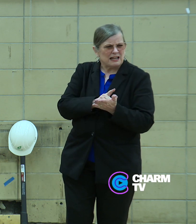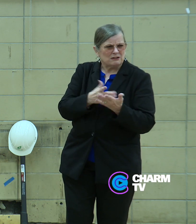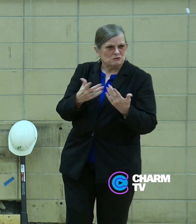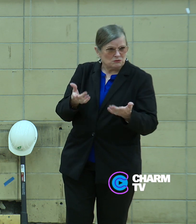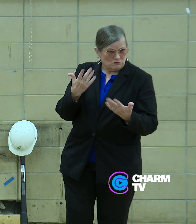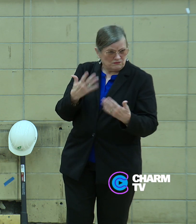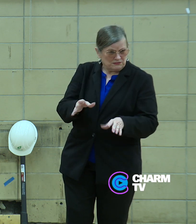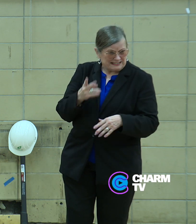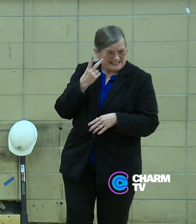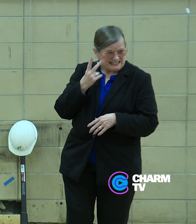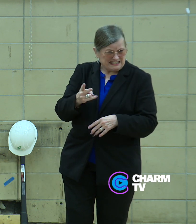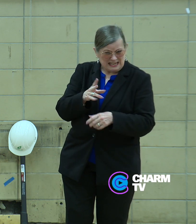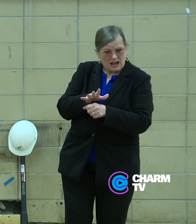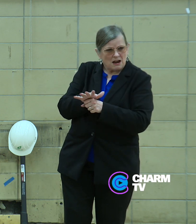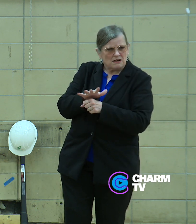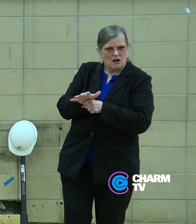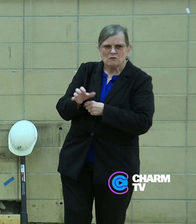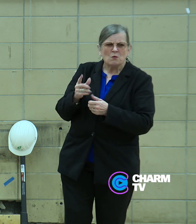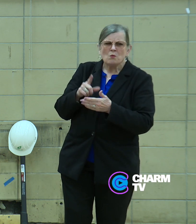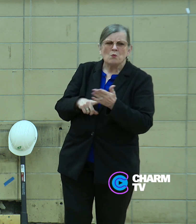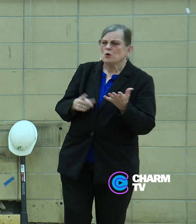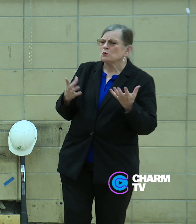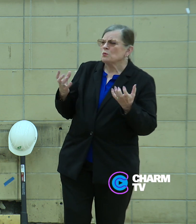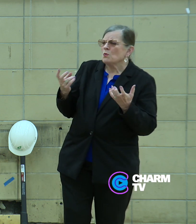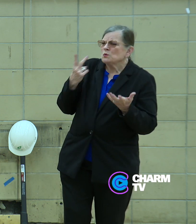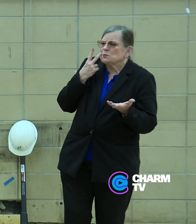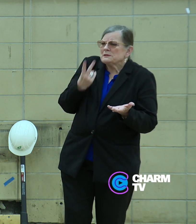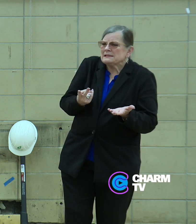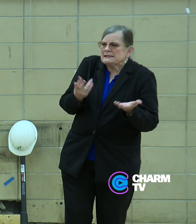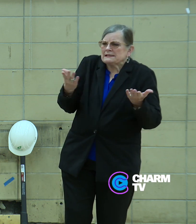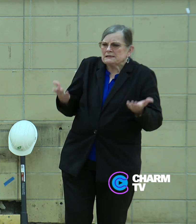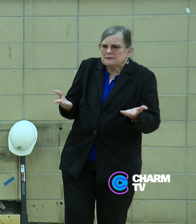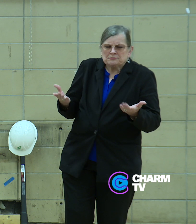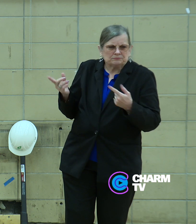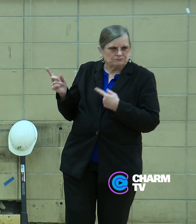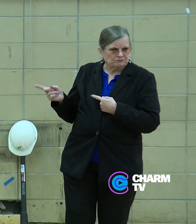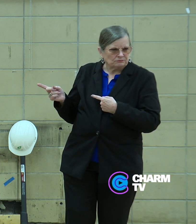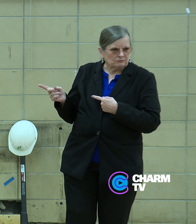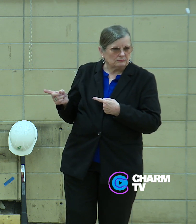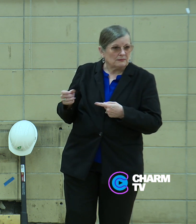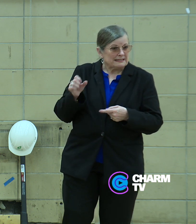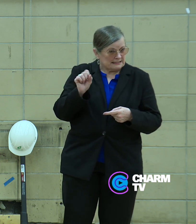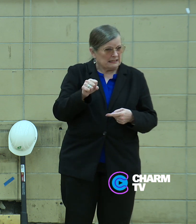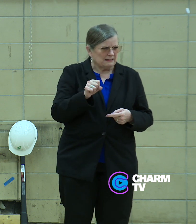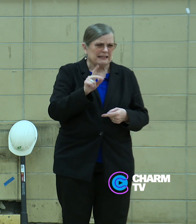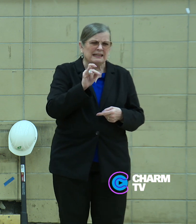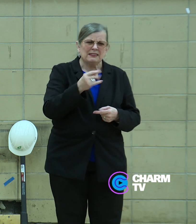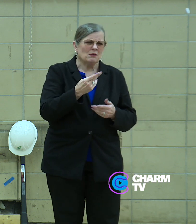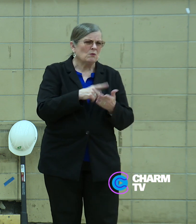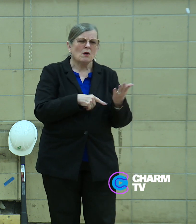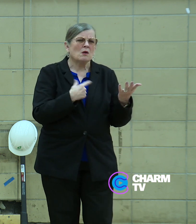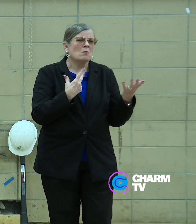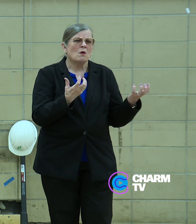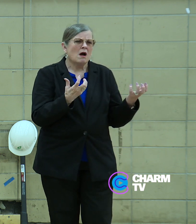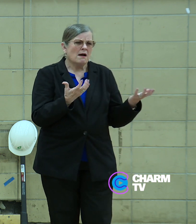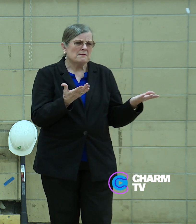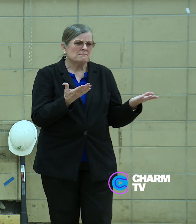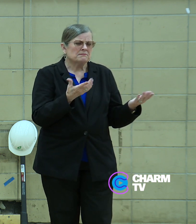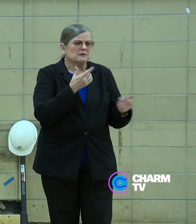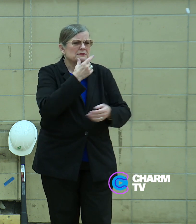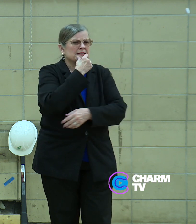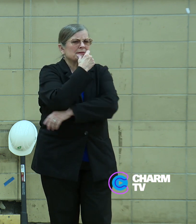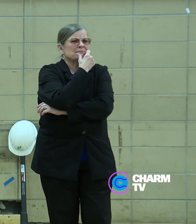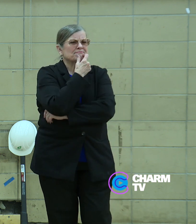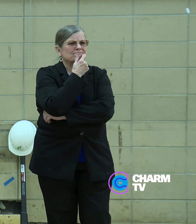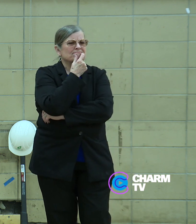see enough? What did you want to see? Well, I guess, Keith, what I would say is, I know that folks